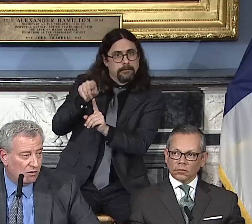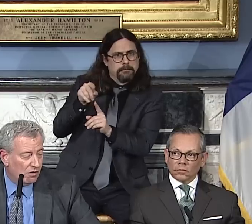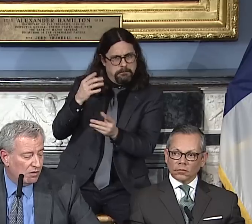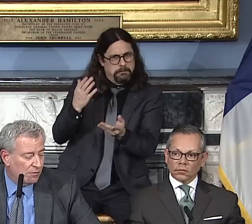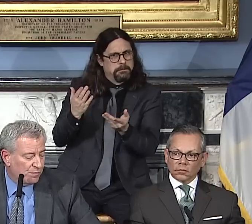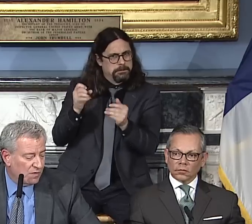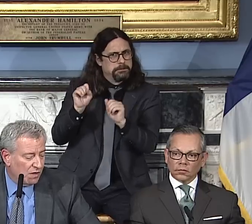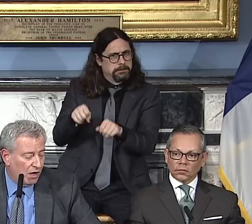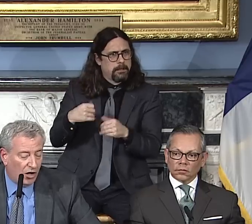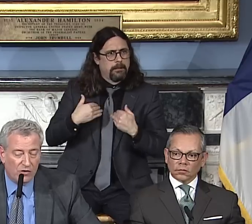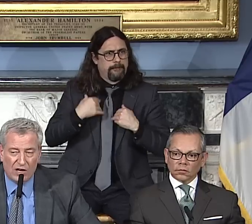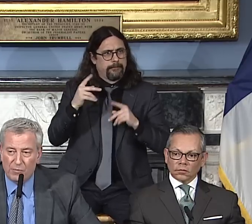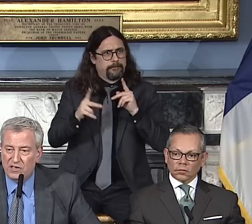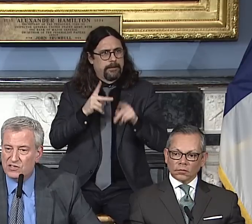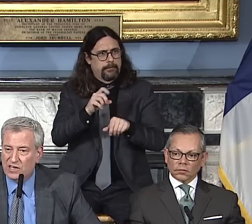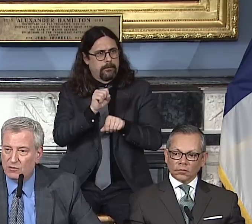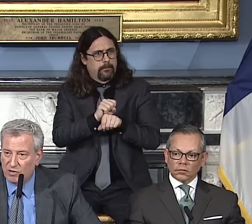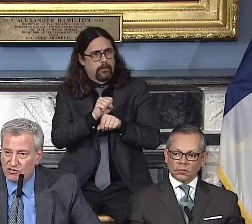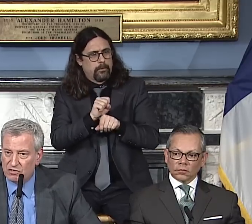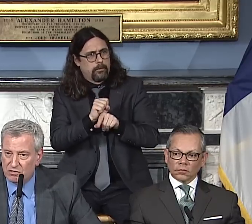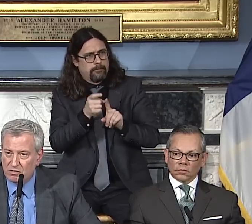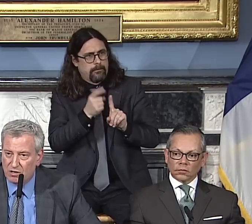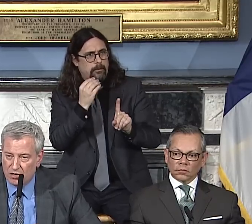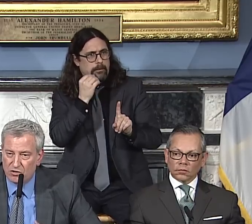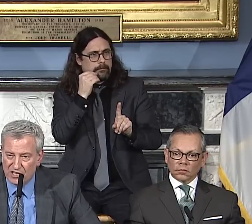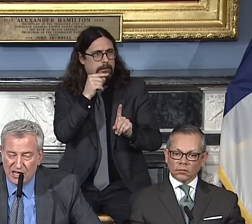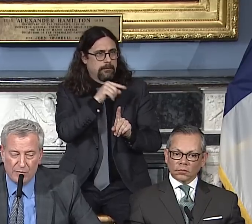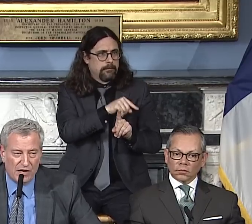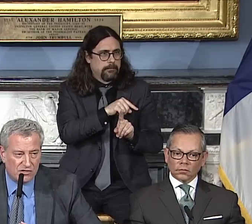now. Other companies are going to have a much